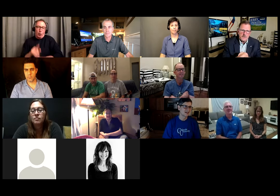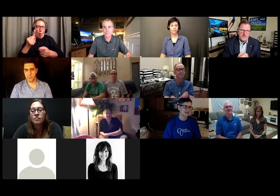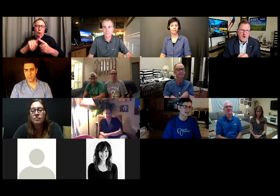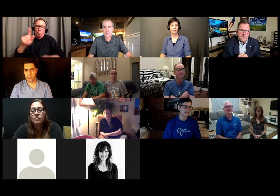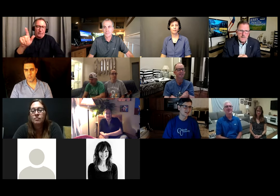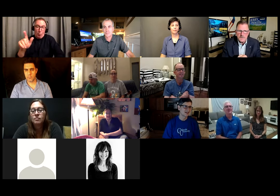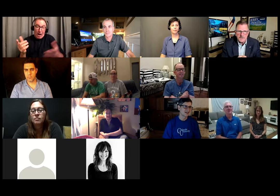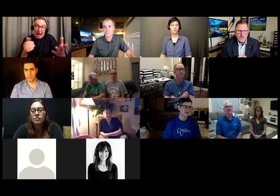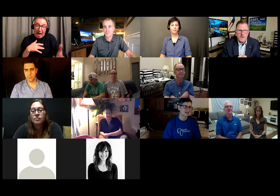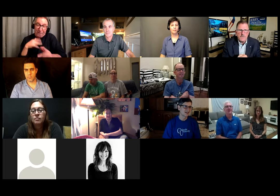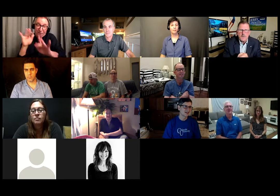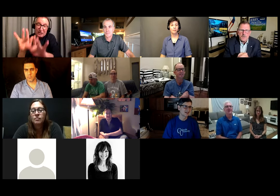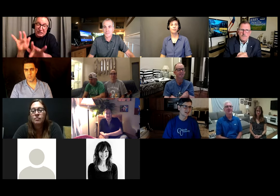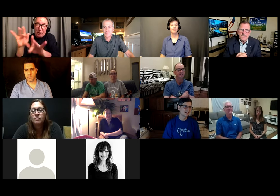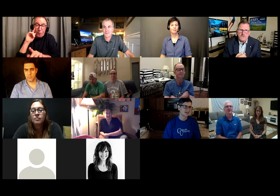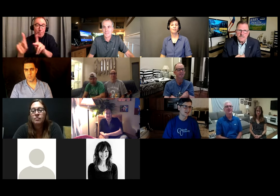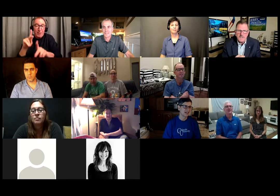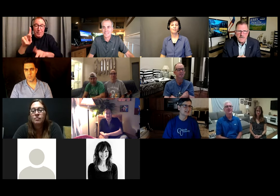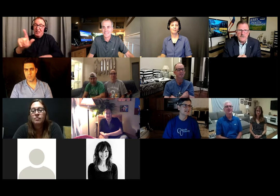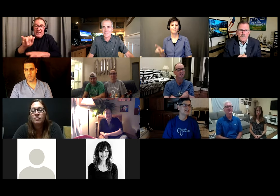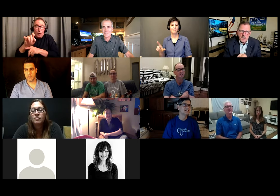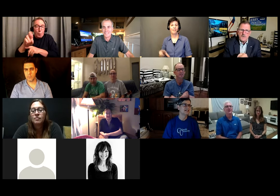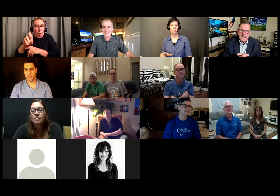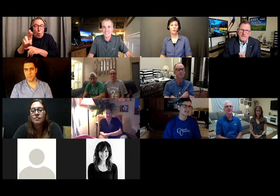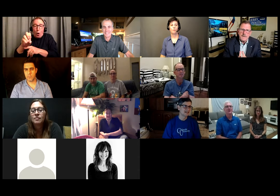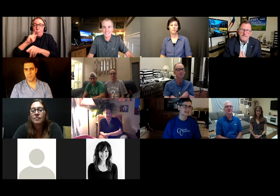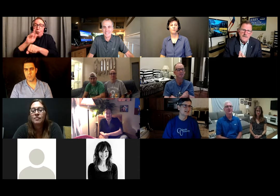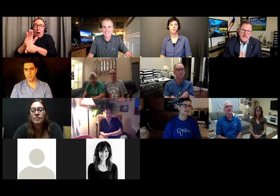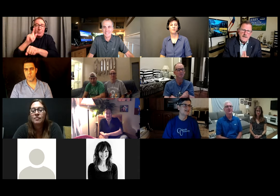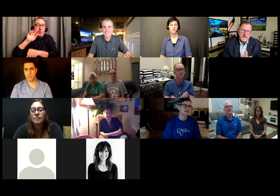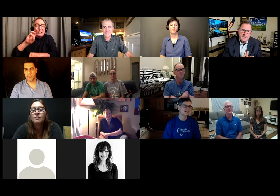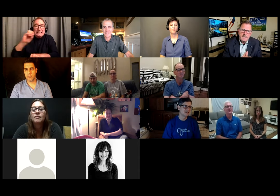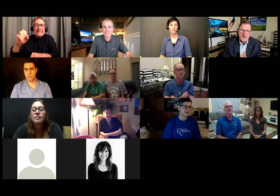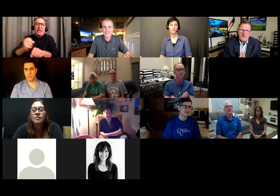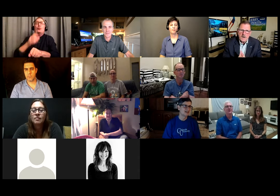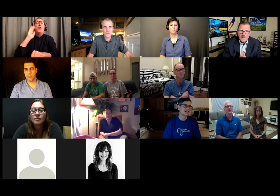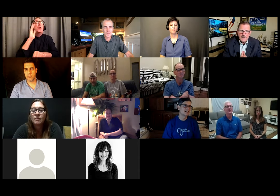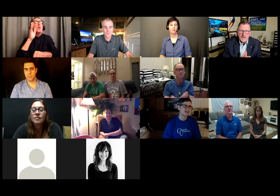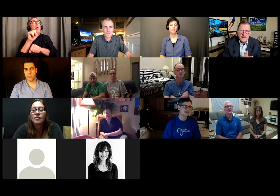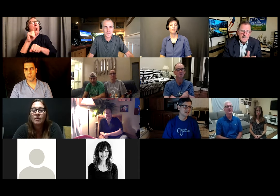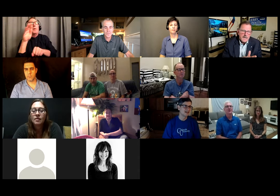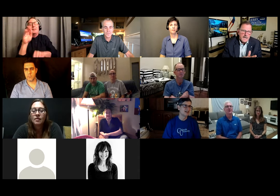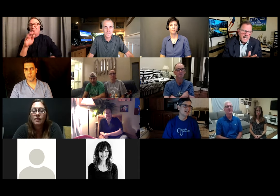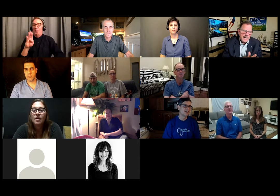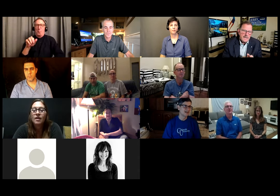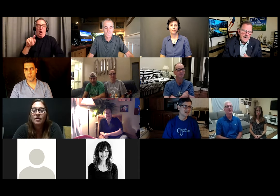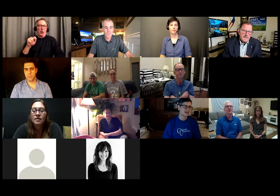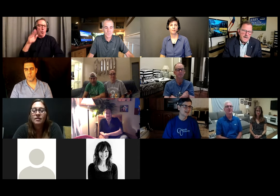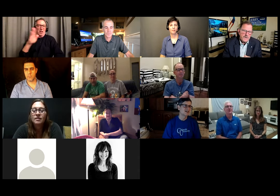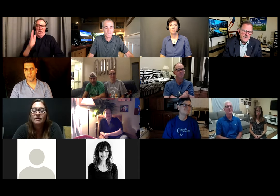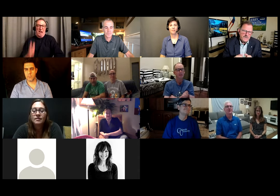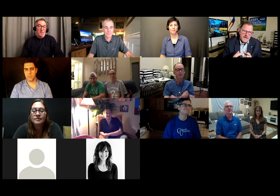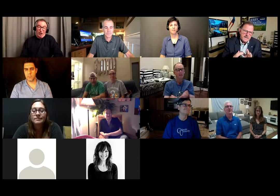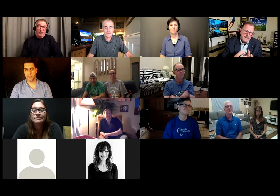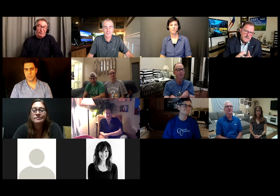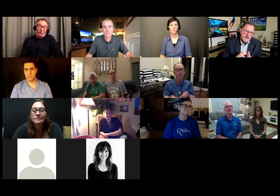I feel sorry for people in Livermore who have been promised for 60 years that BART would come to them. But BART is not going to do that. And